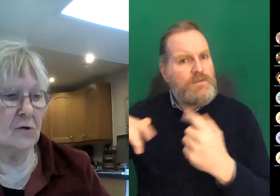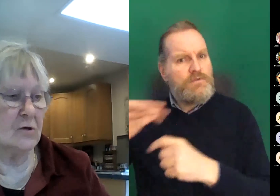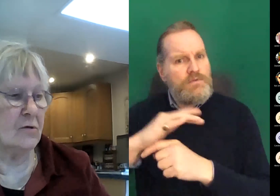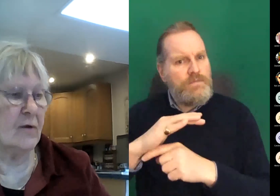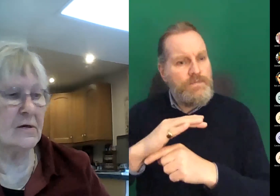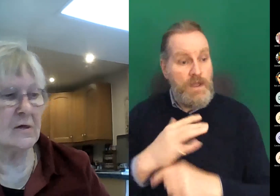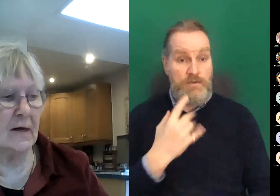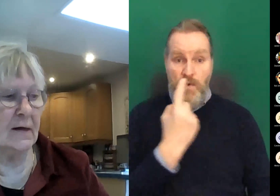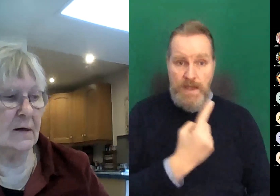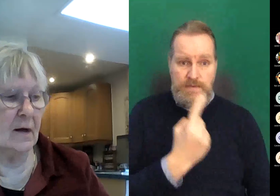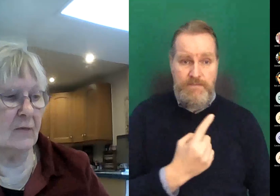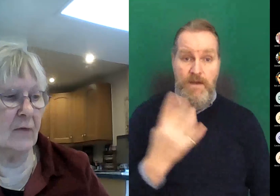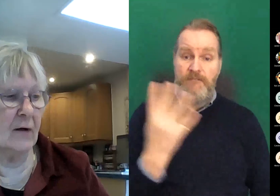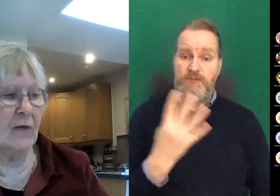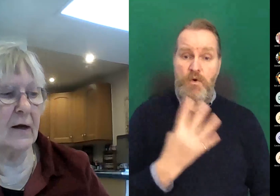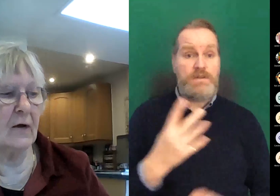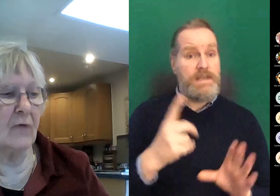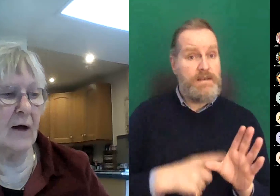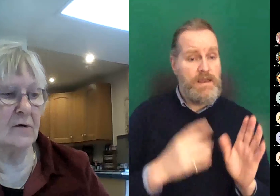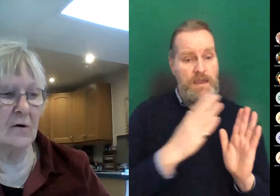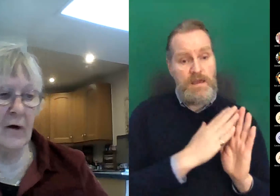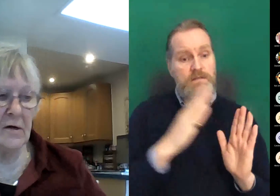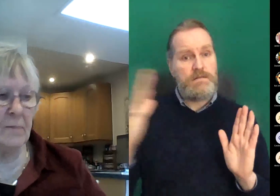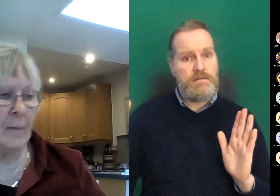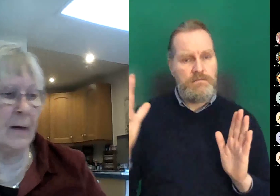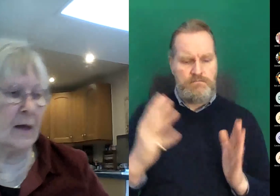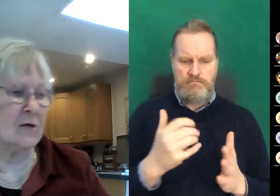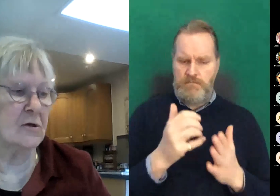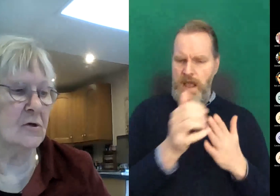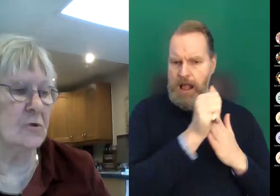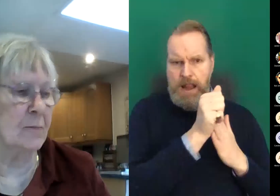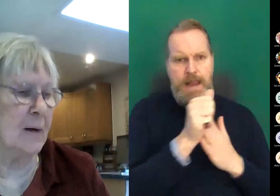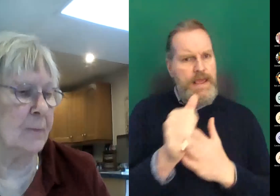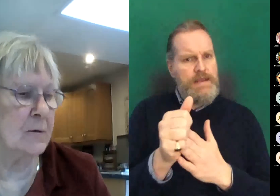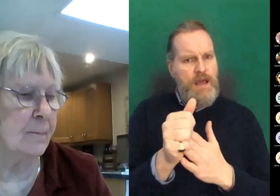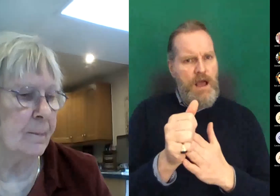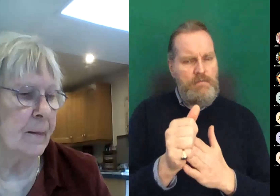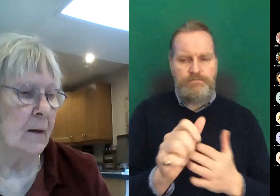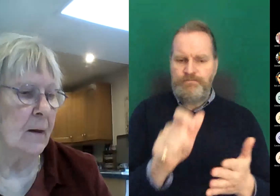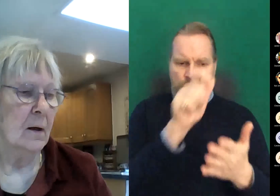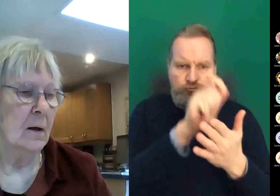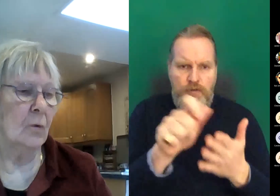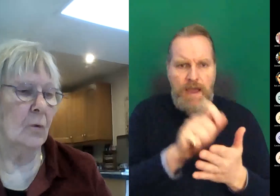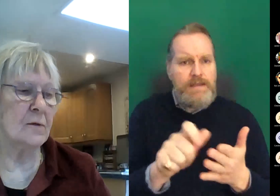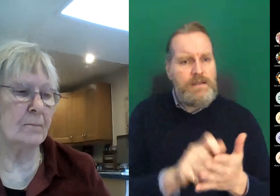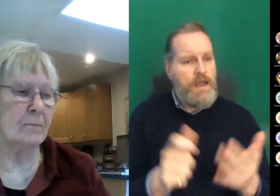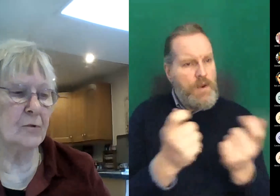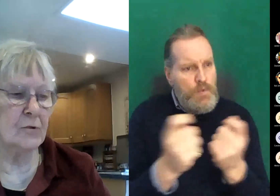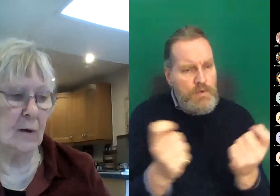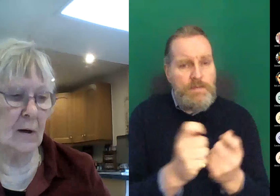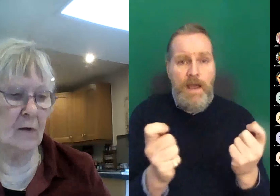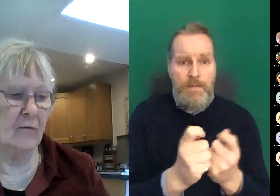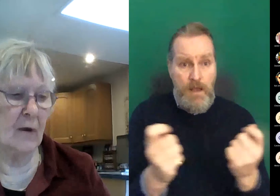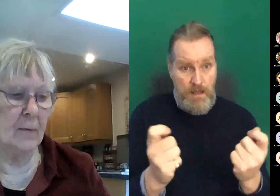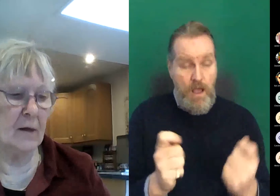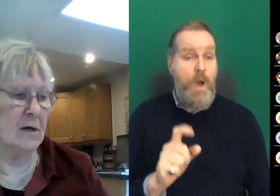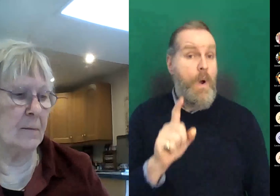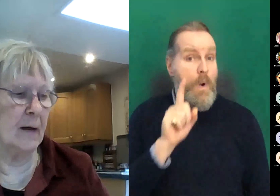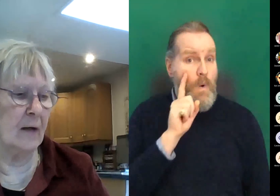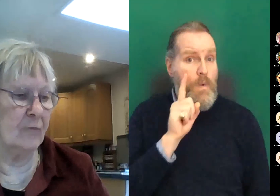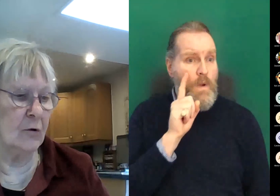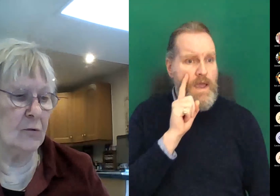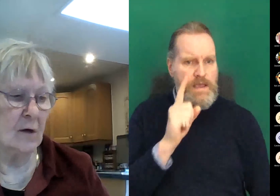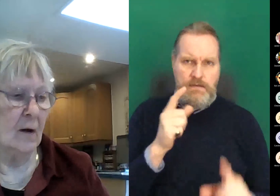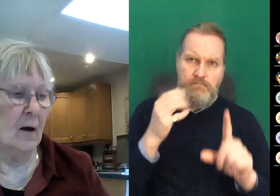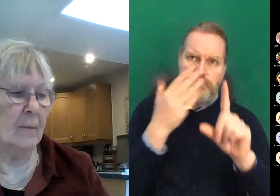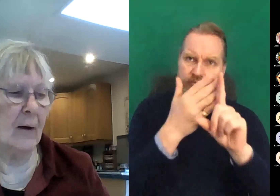he emerged as a residence leader and regular writer in various publications and newspapers, always pursuing and developing his